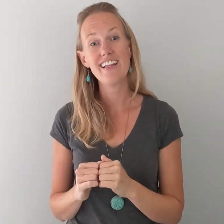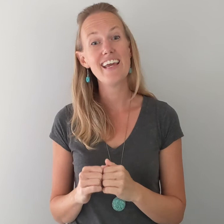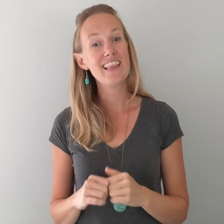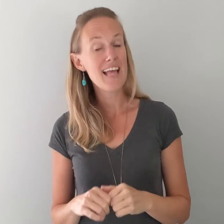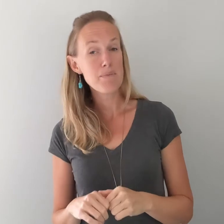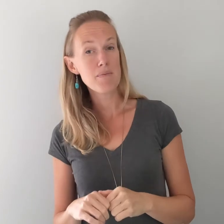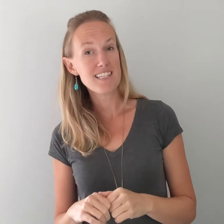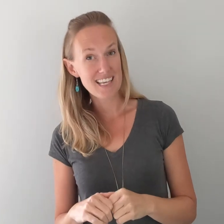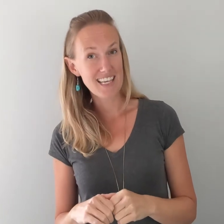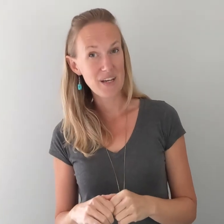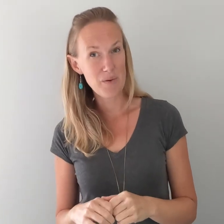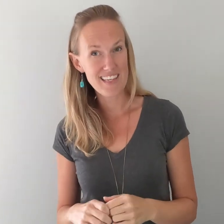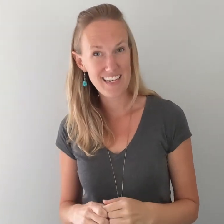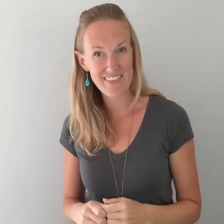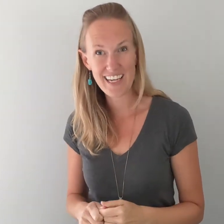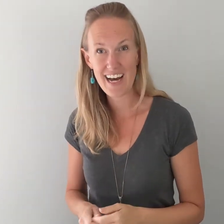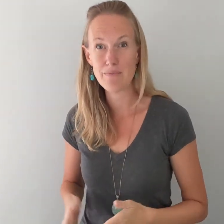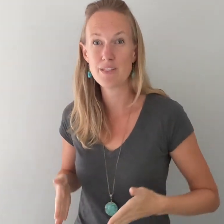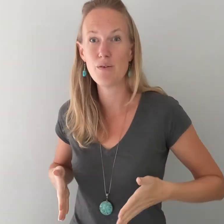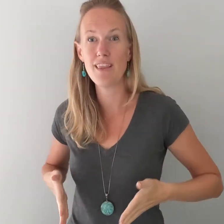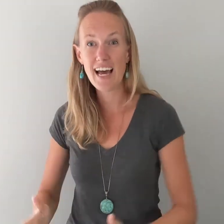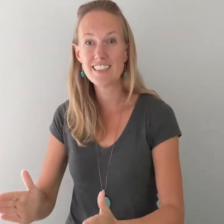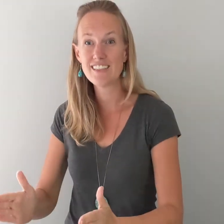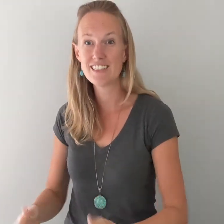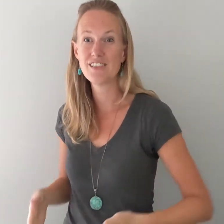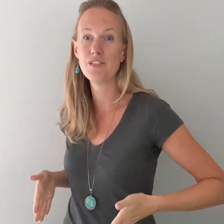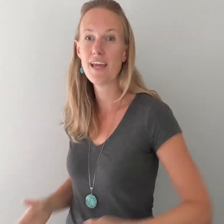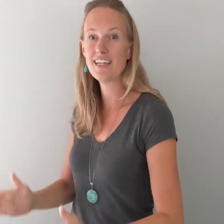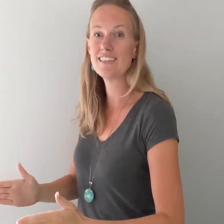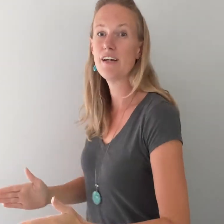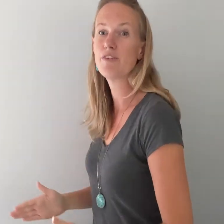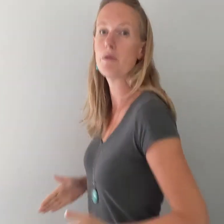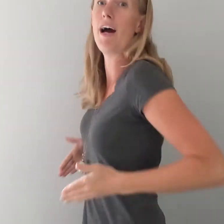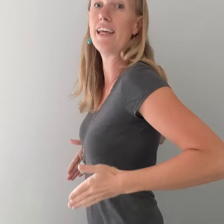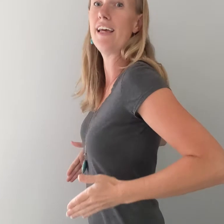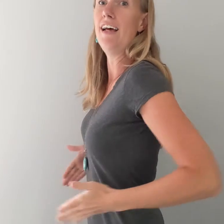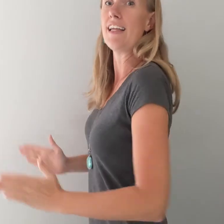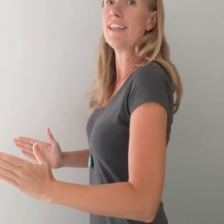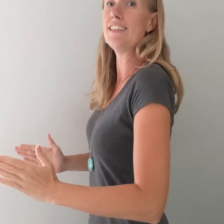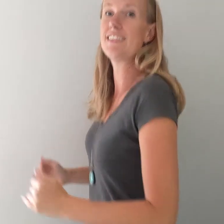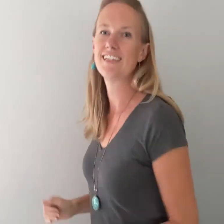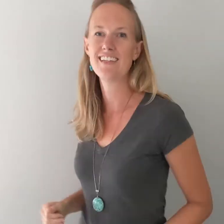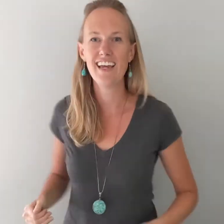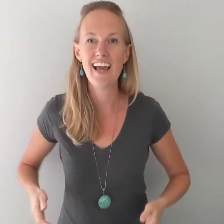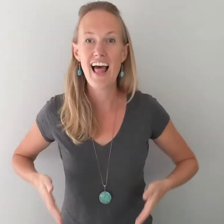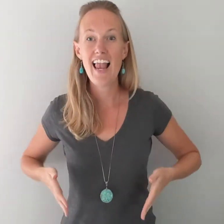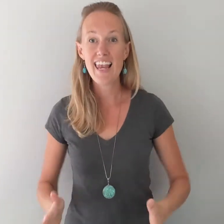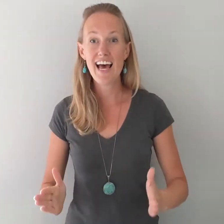finally, let me be singing when the evening comes. So let, you just do two hands out from your body like this, okay?